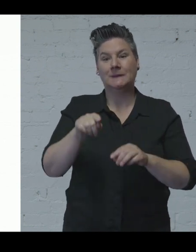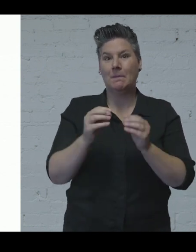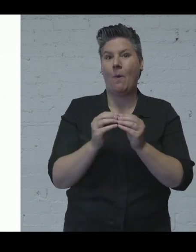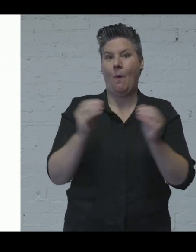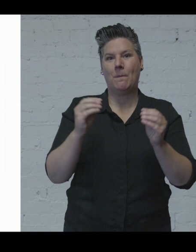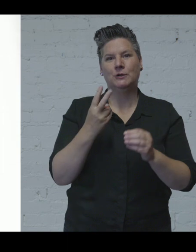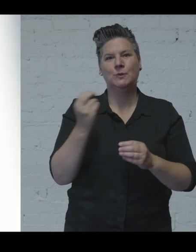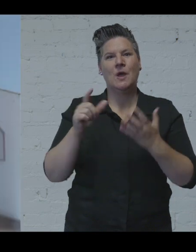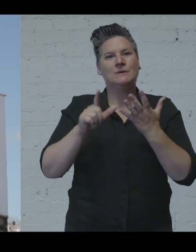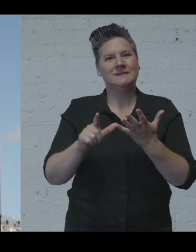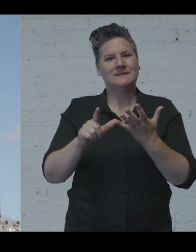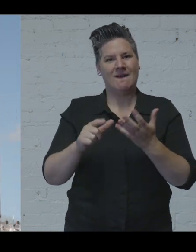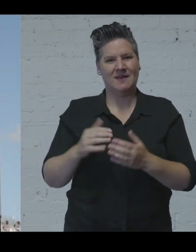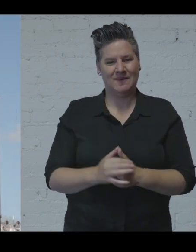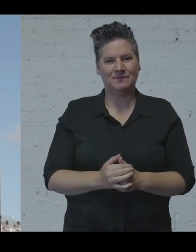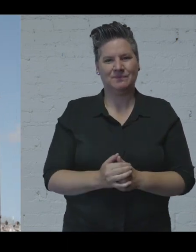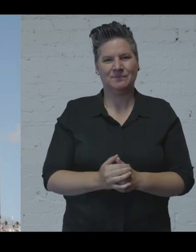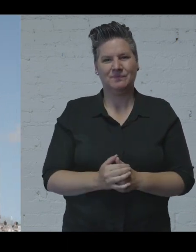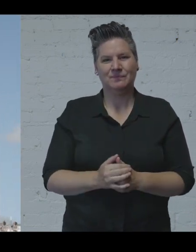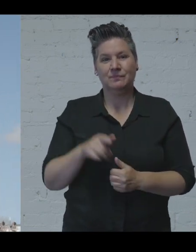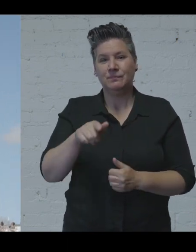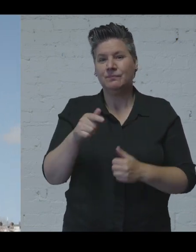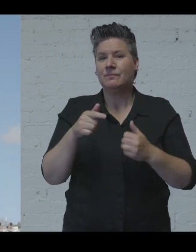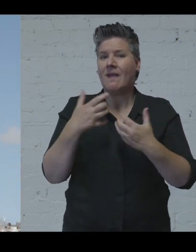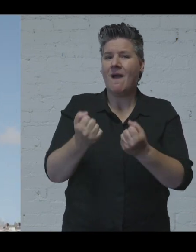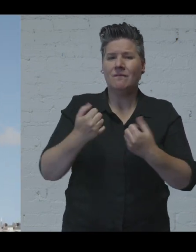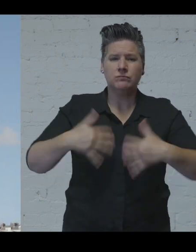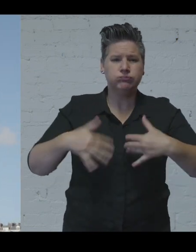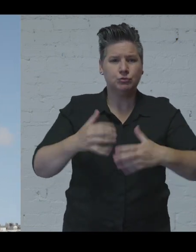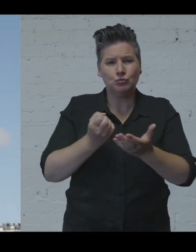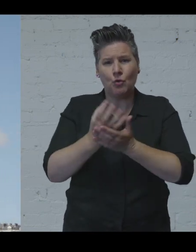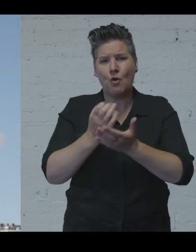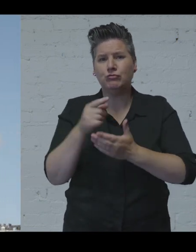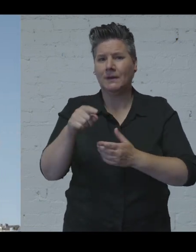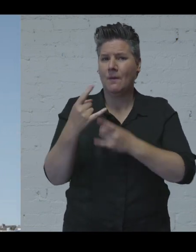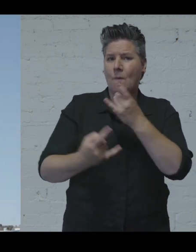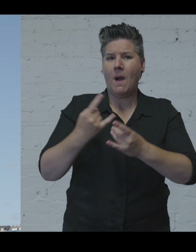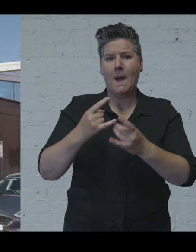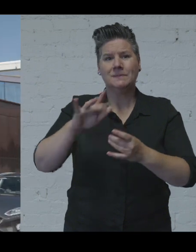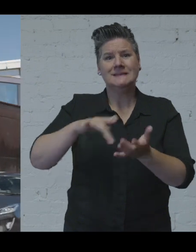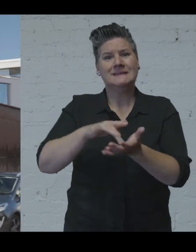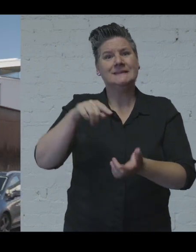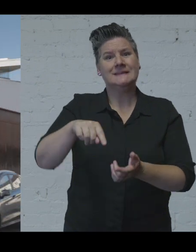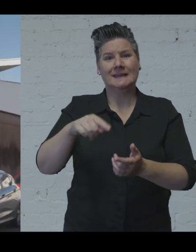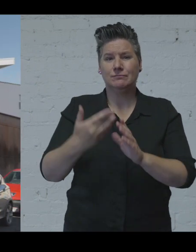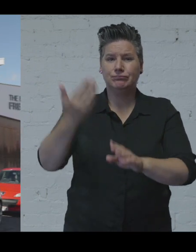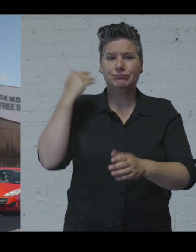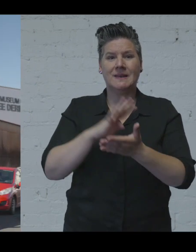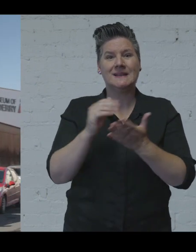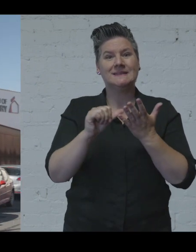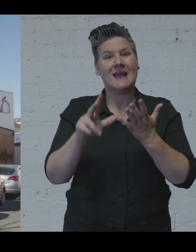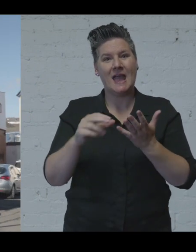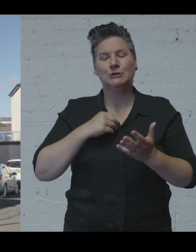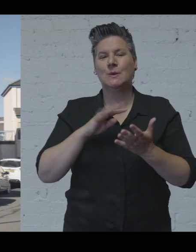9DR. The Museum of Free Derry opened in 2007 in order to tell the story of what happened in the city during the period